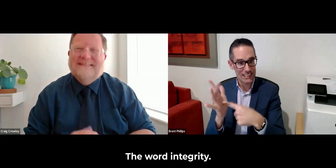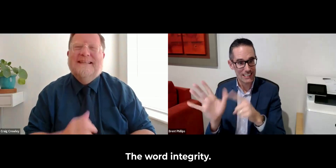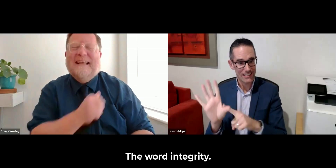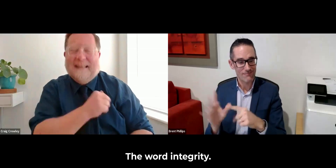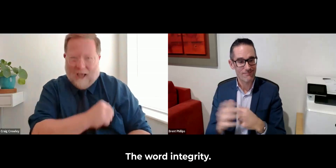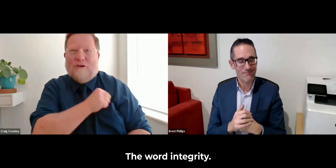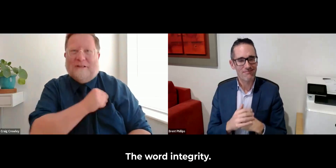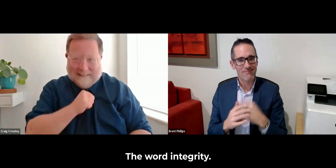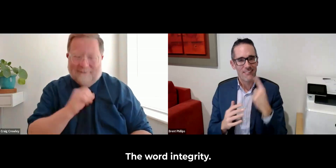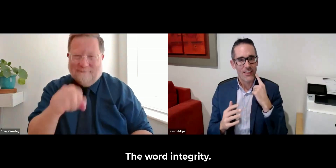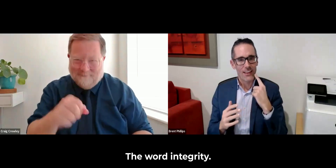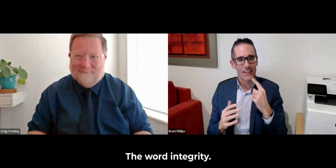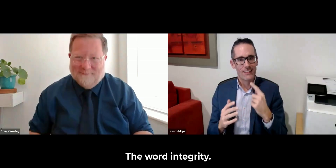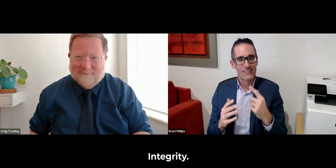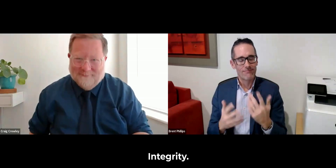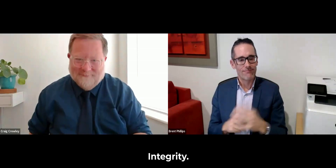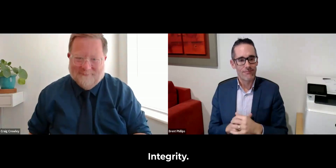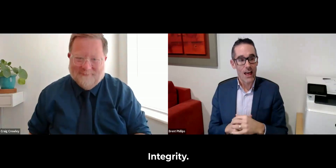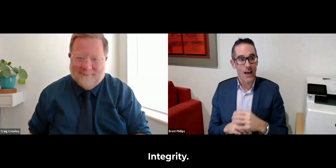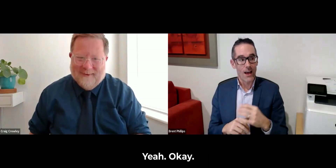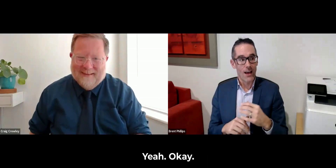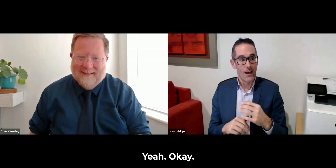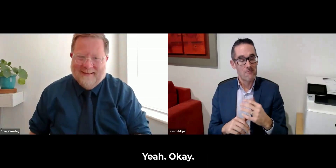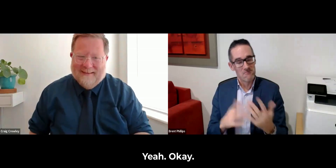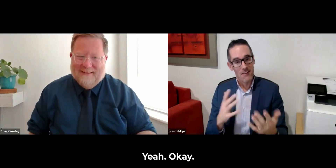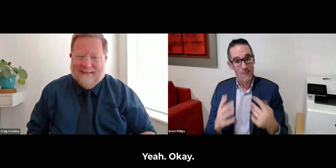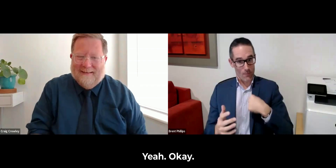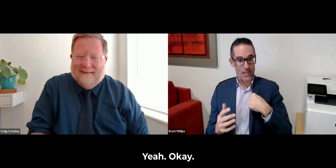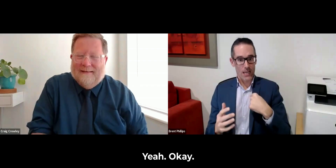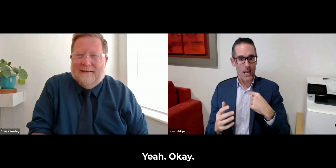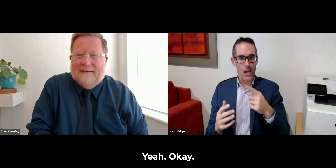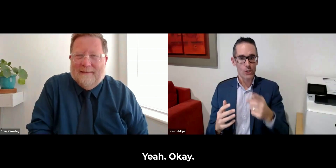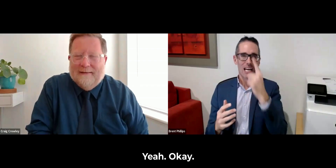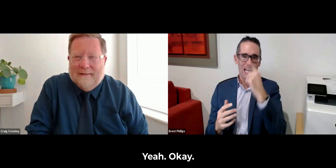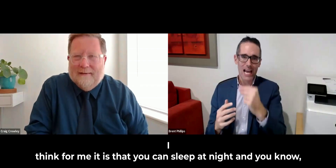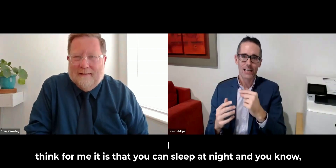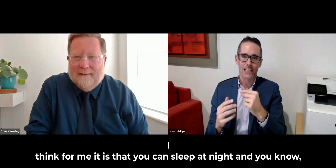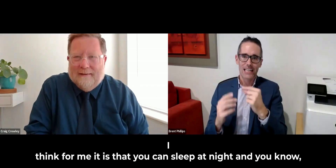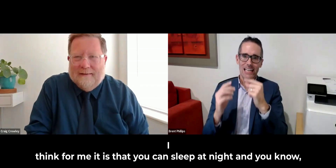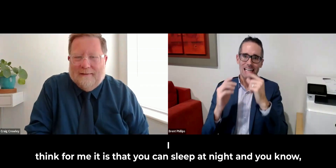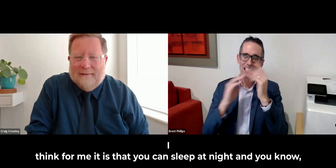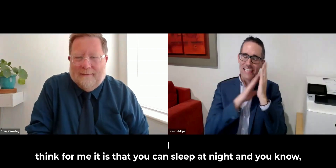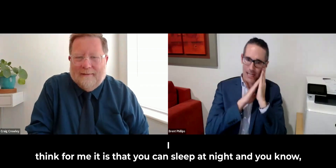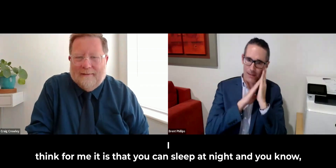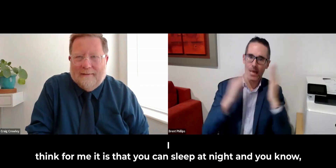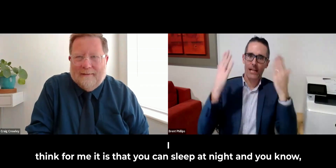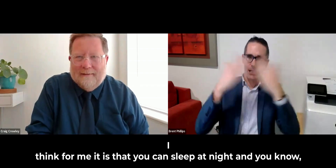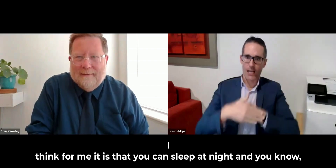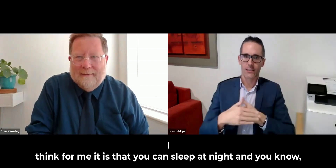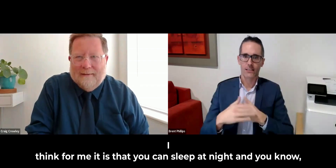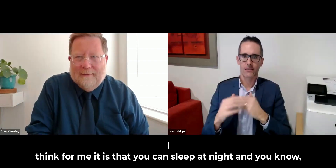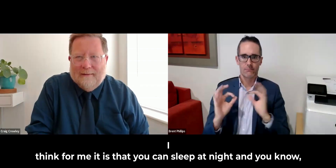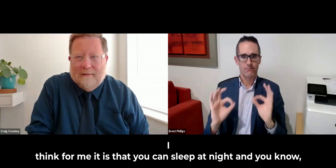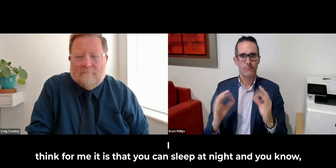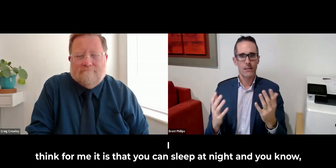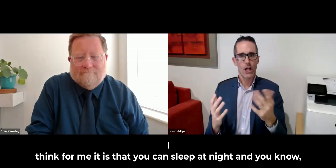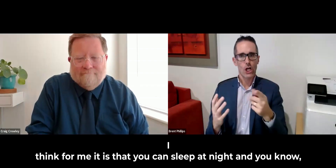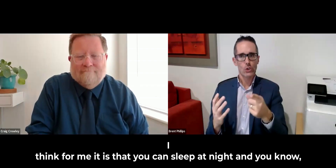The word integrity. Integrity, yeah. Okay. I think for me, it is that you can sleep at